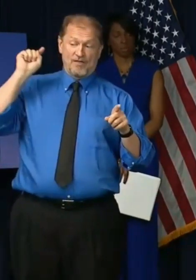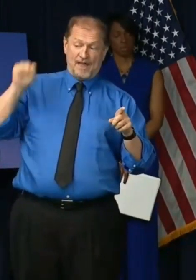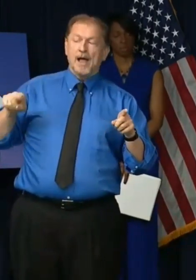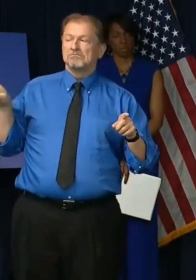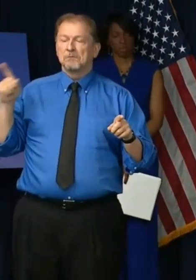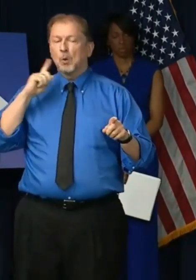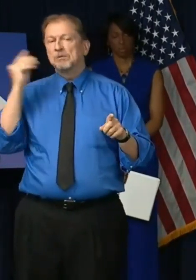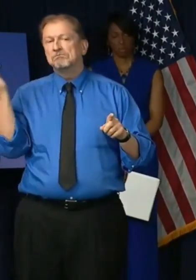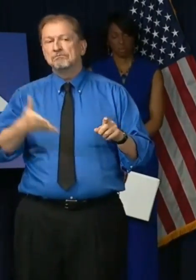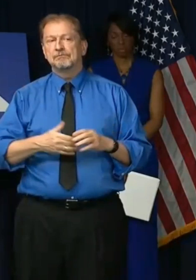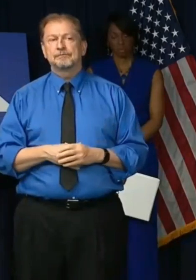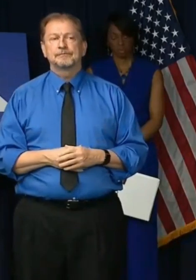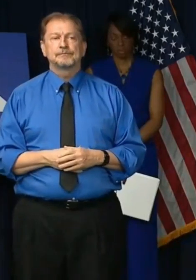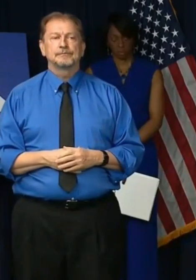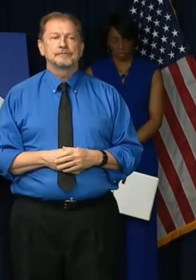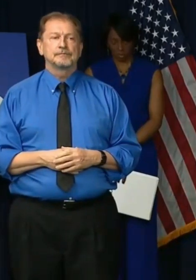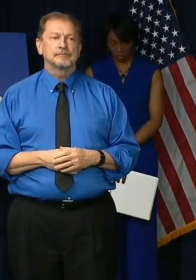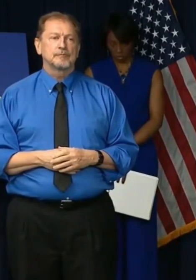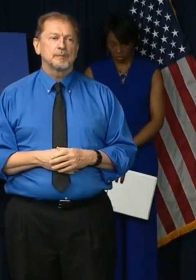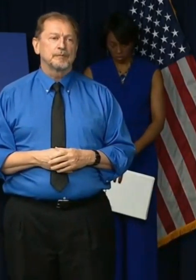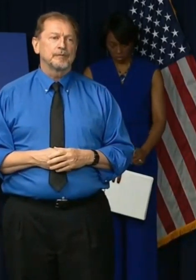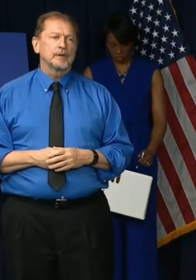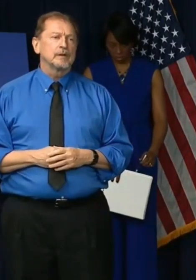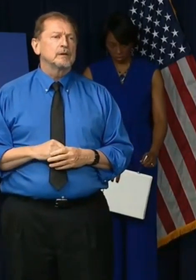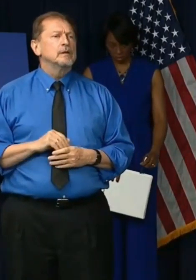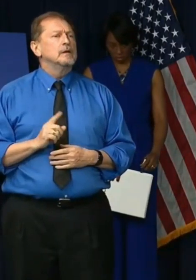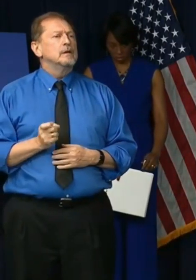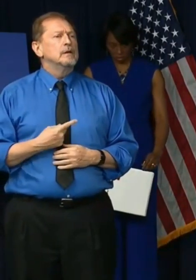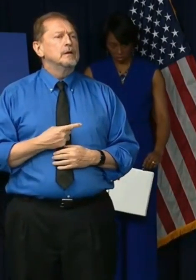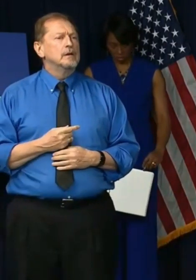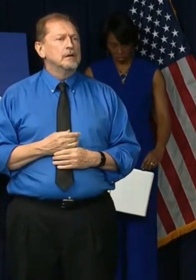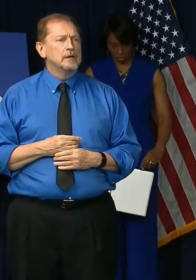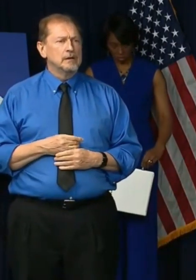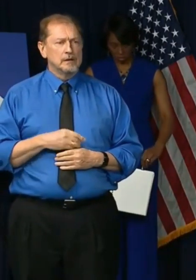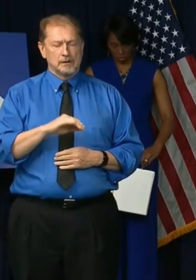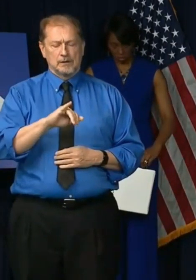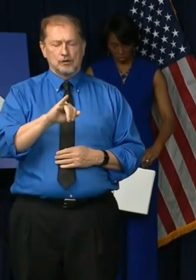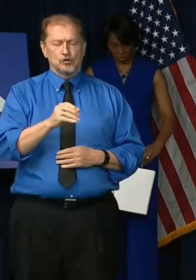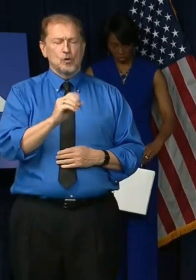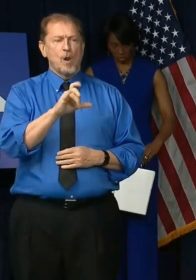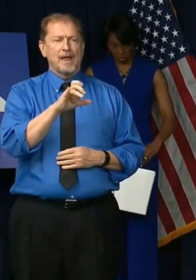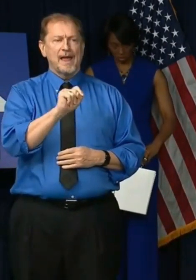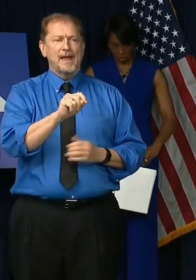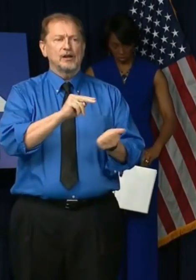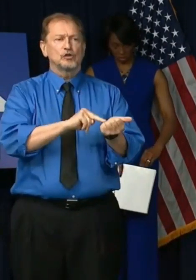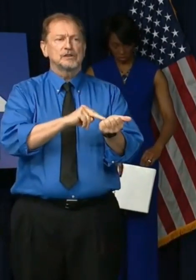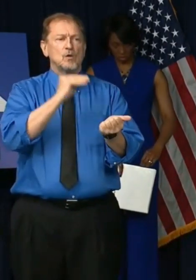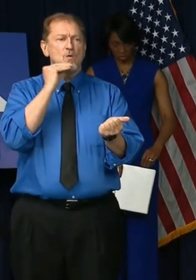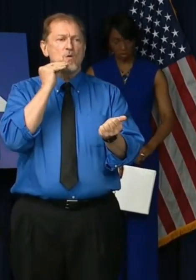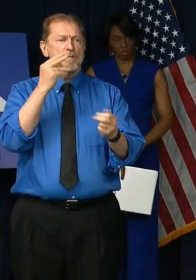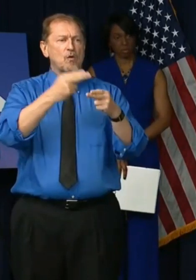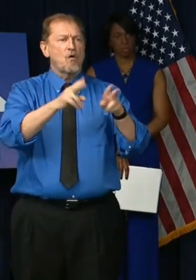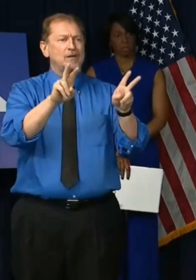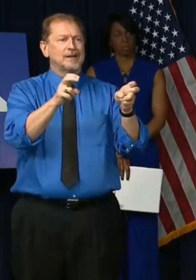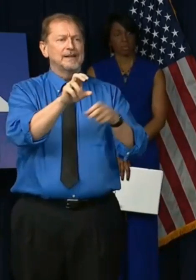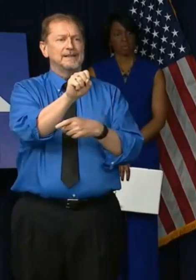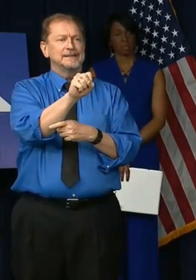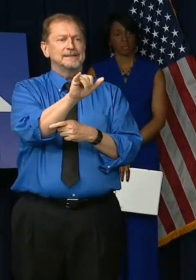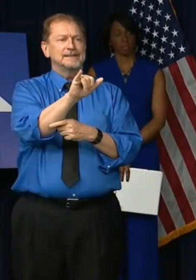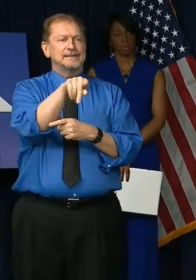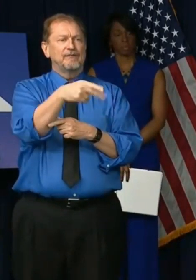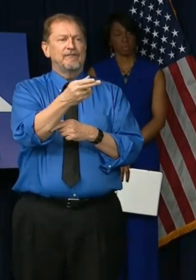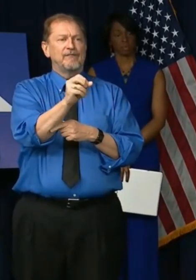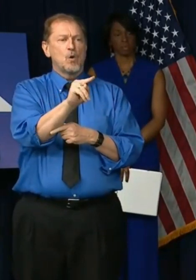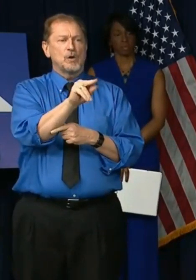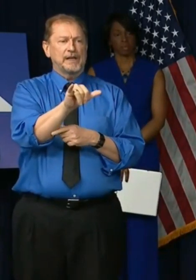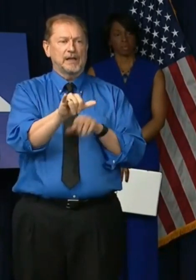Governor. This is from my colleague, Fox 32, Tia Ewing. The Symphony of Joliet Nursing Home says that they need the National Guard to assist them in